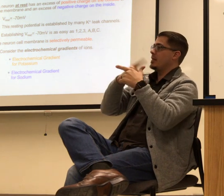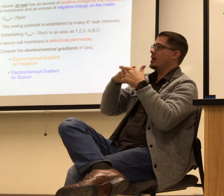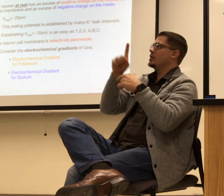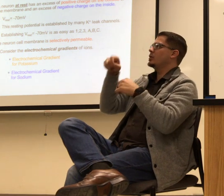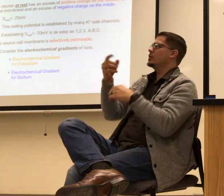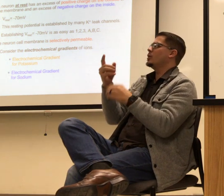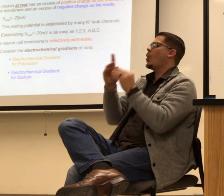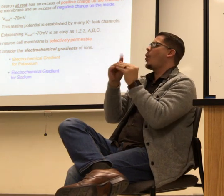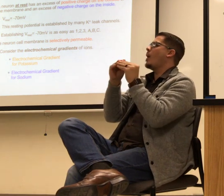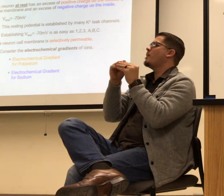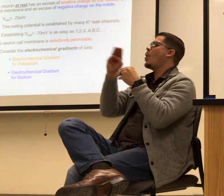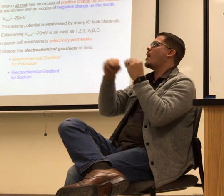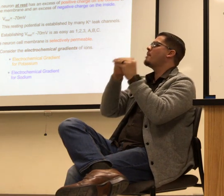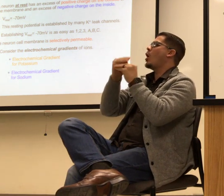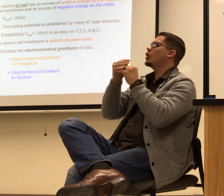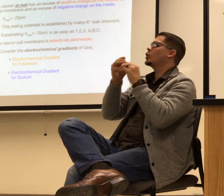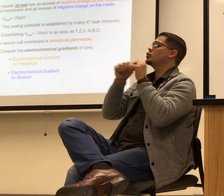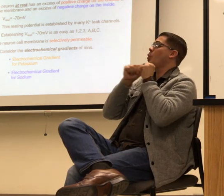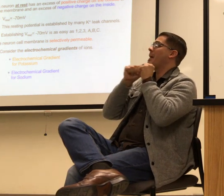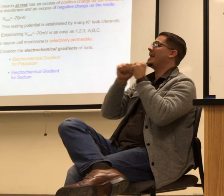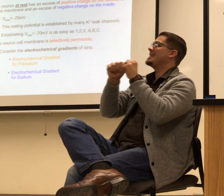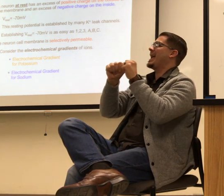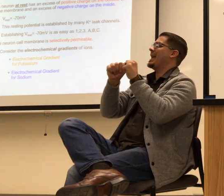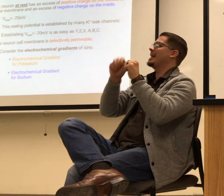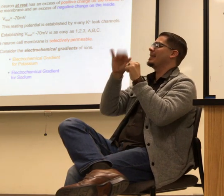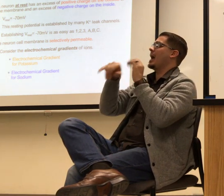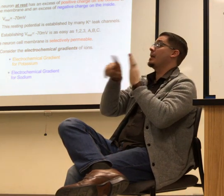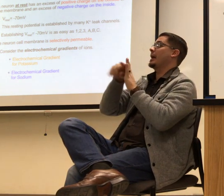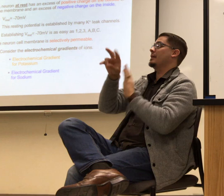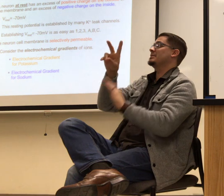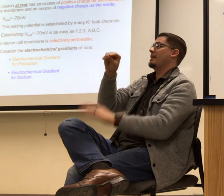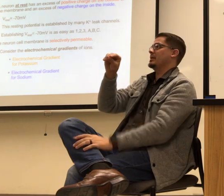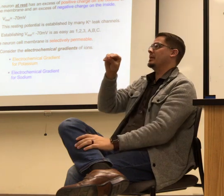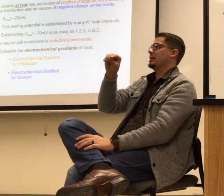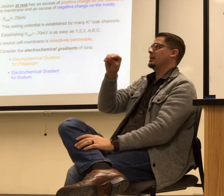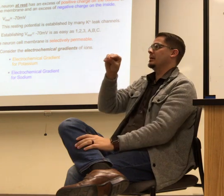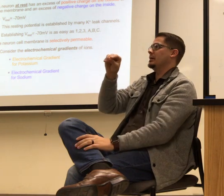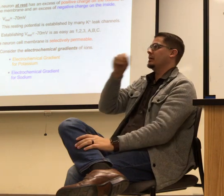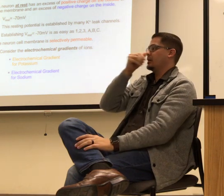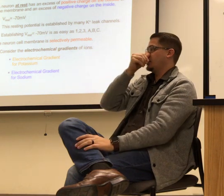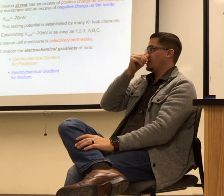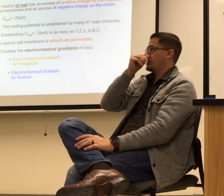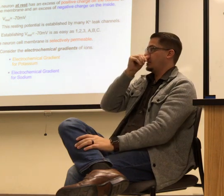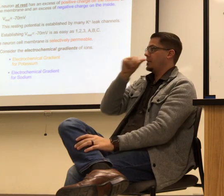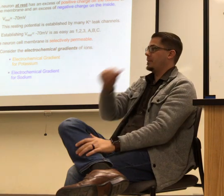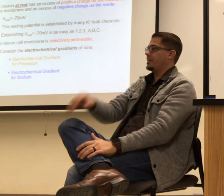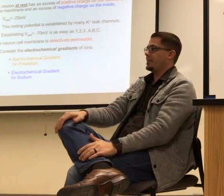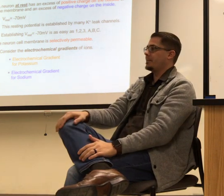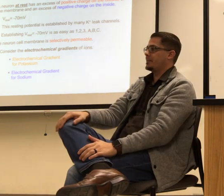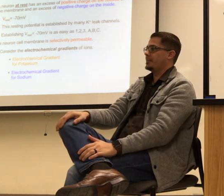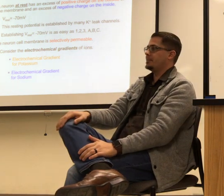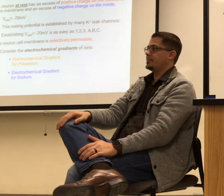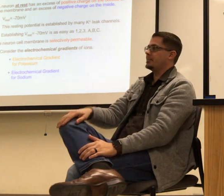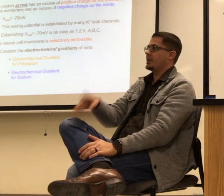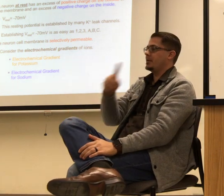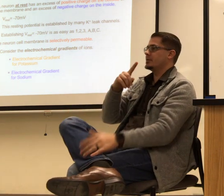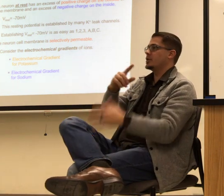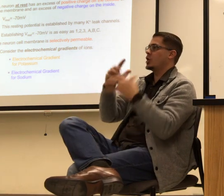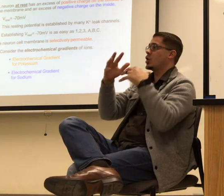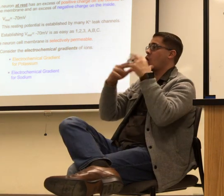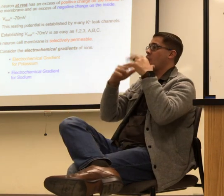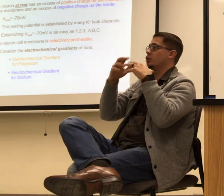one more molecule to maintain this number and these concentration gradients.